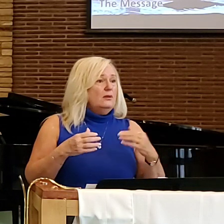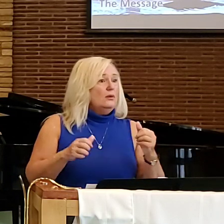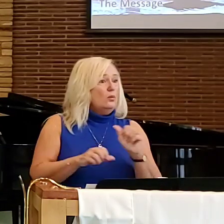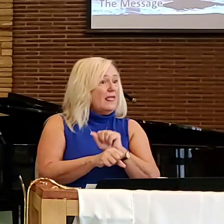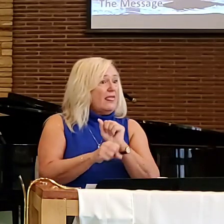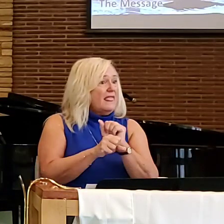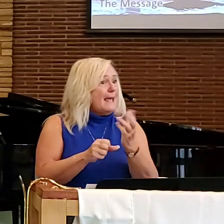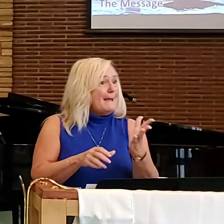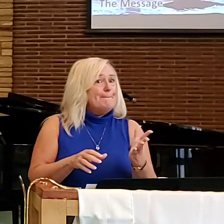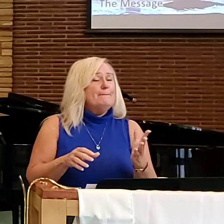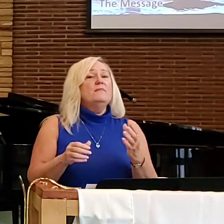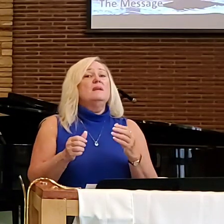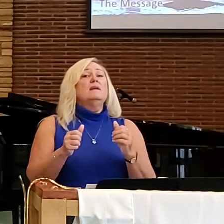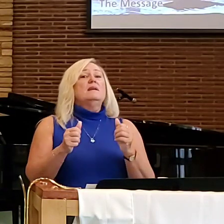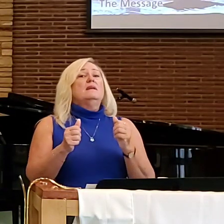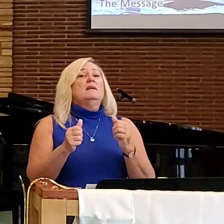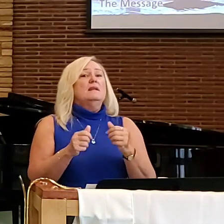them?